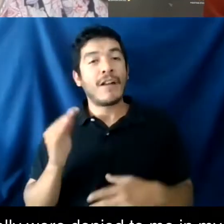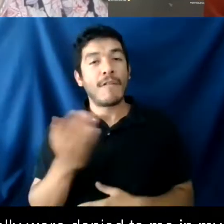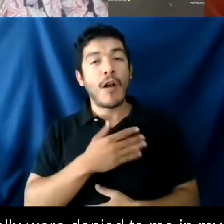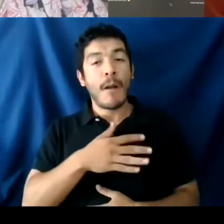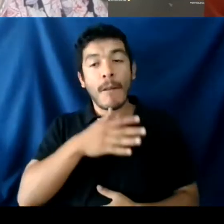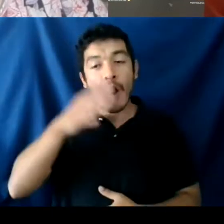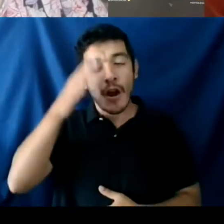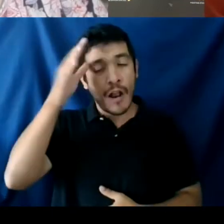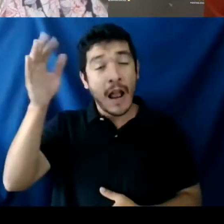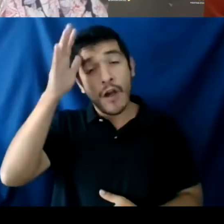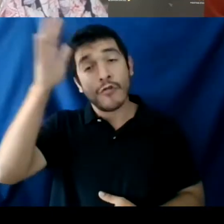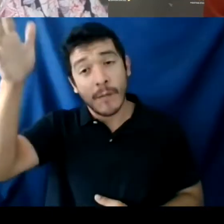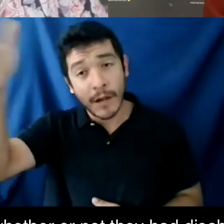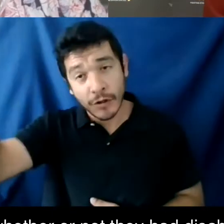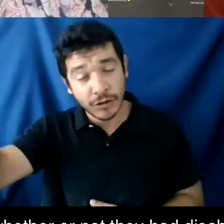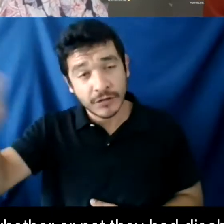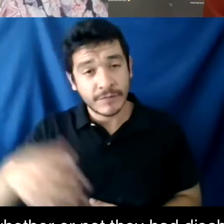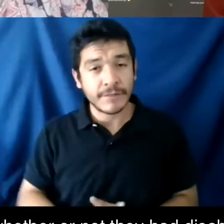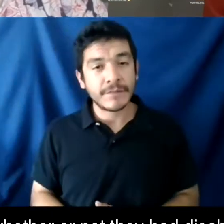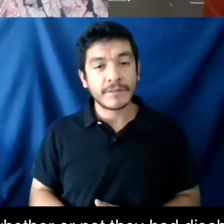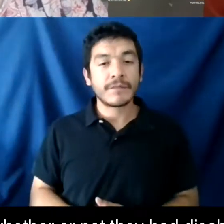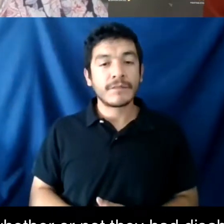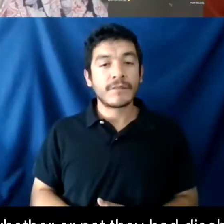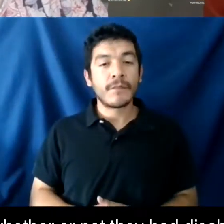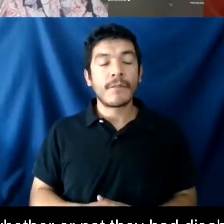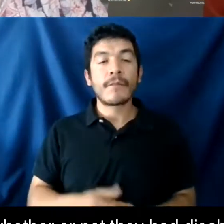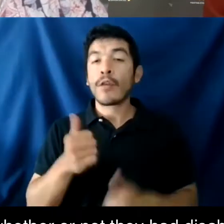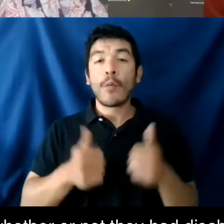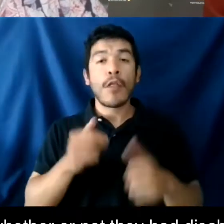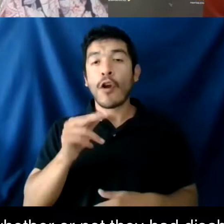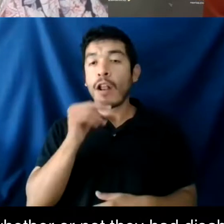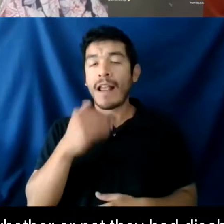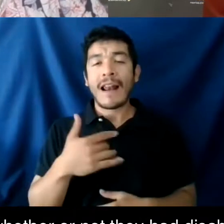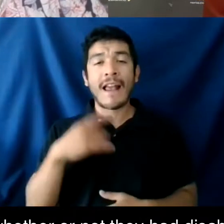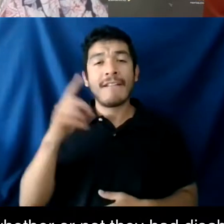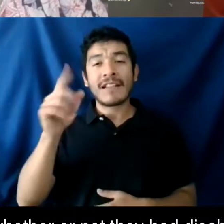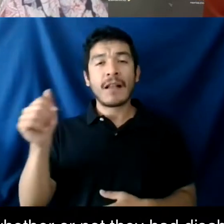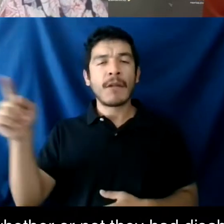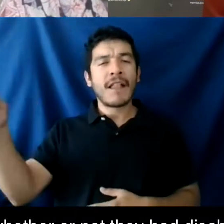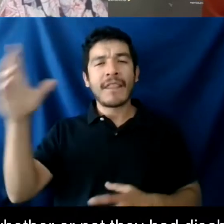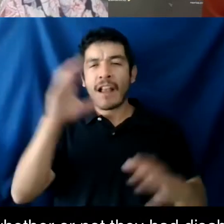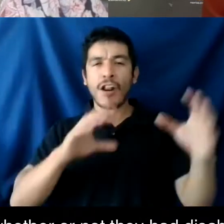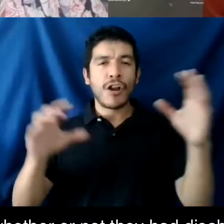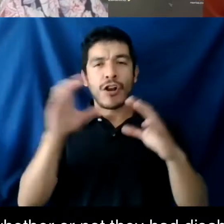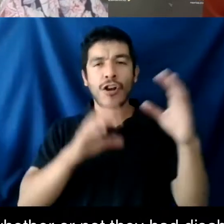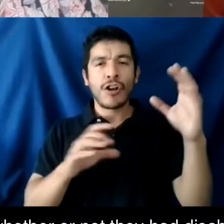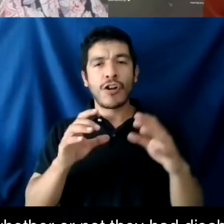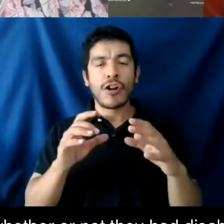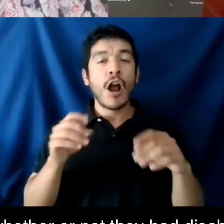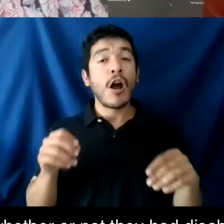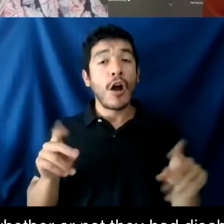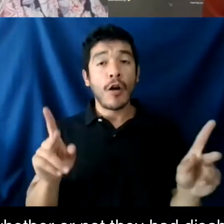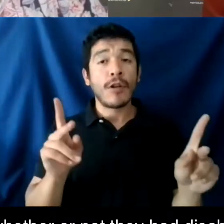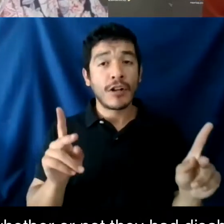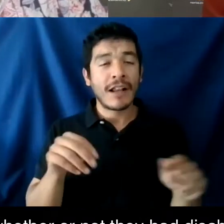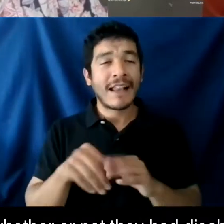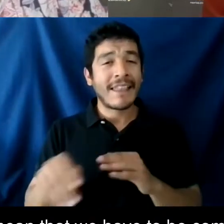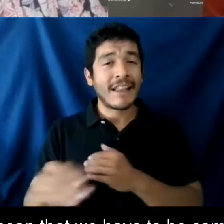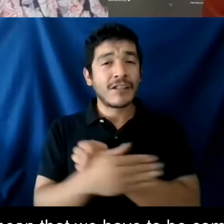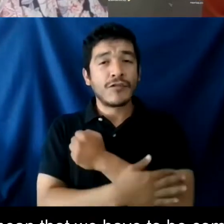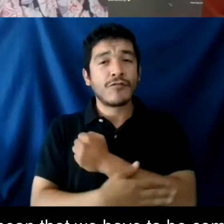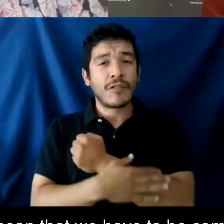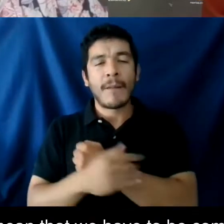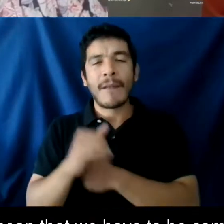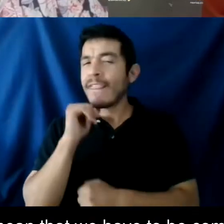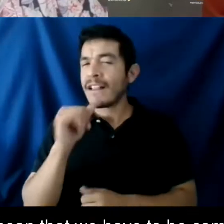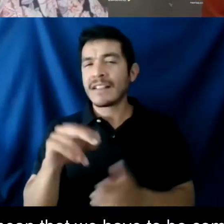and grandparents, whether or not they had disabilities, they sought out opportunities in this country. But that